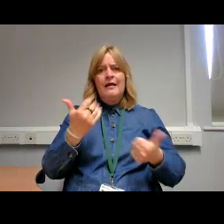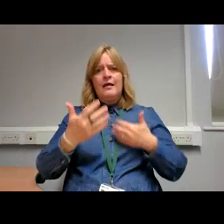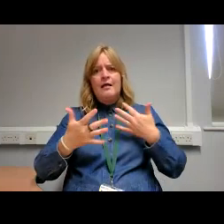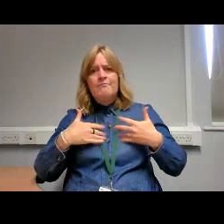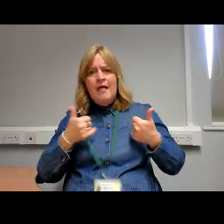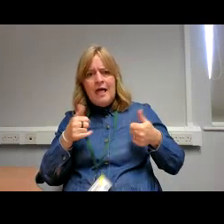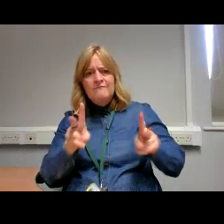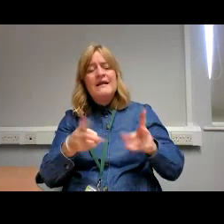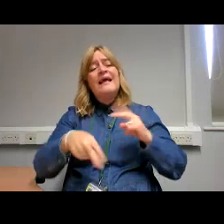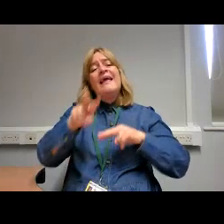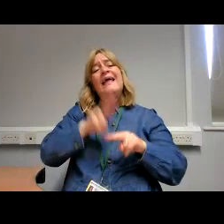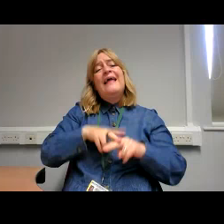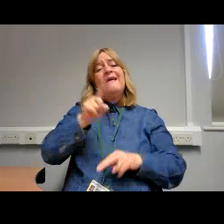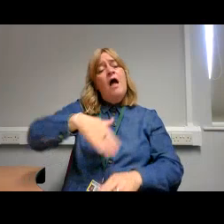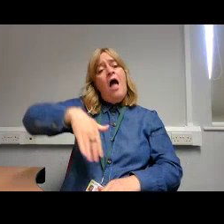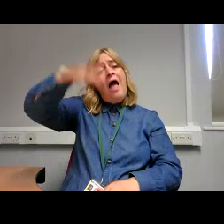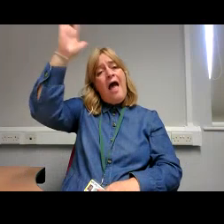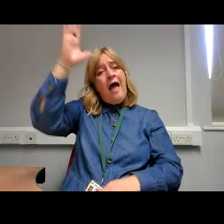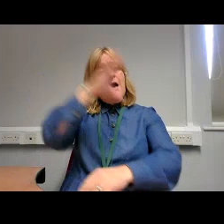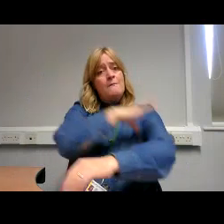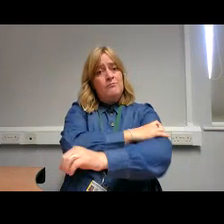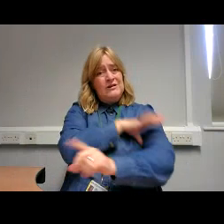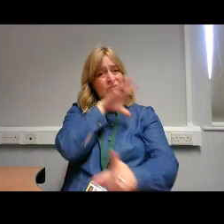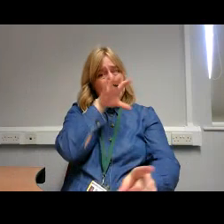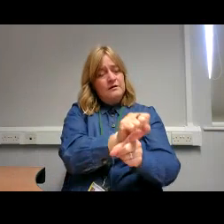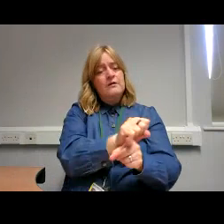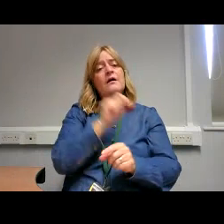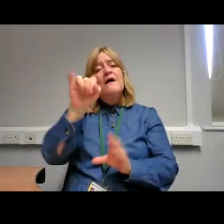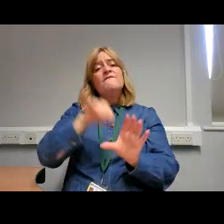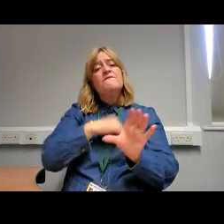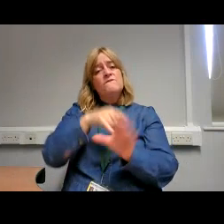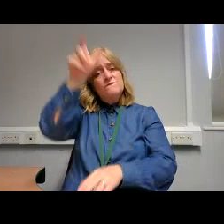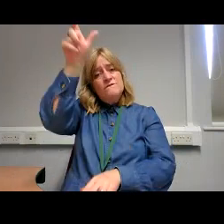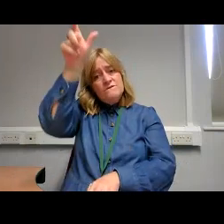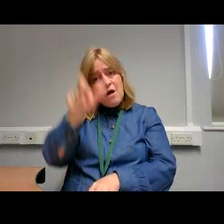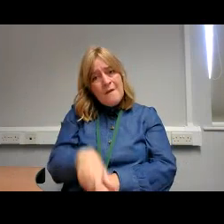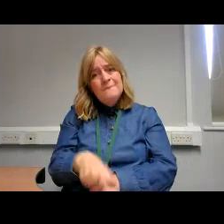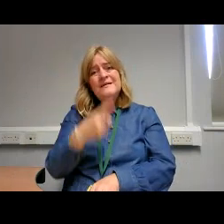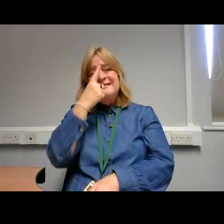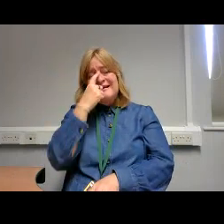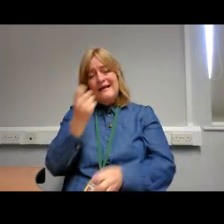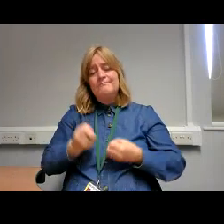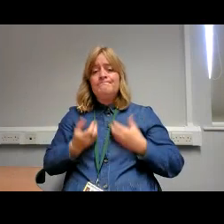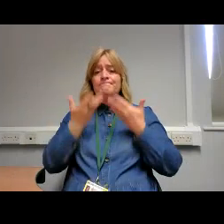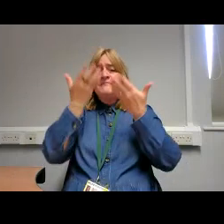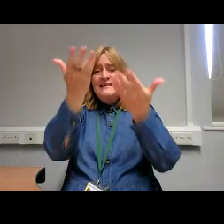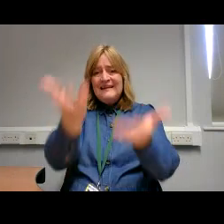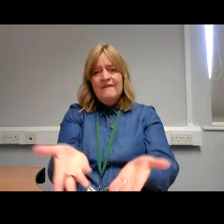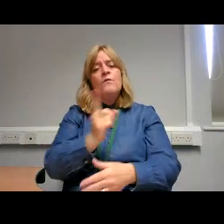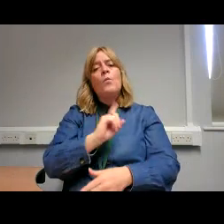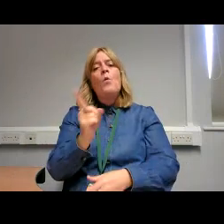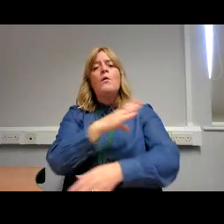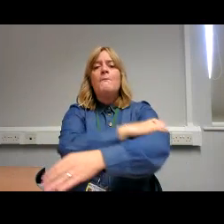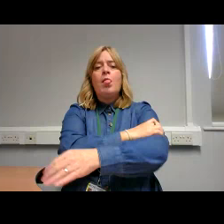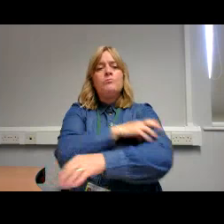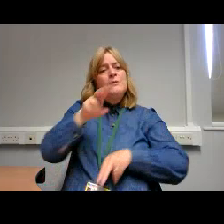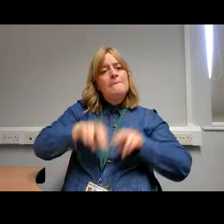your blood pressure was high, the pharmacist can offer what we call ambulatory blood pressure monitoring. That's often